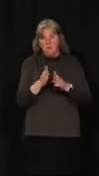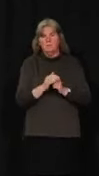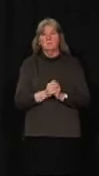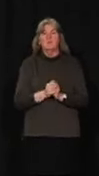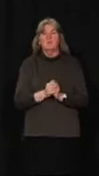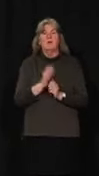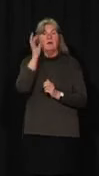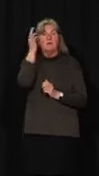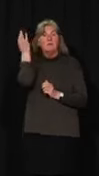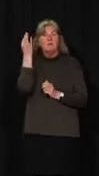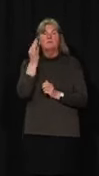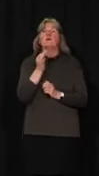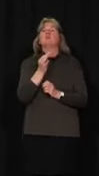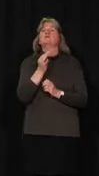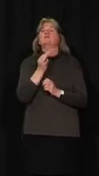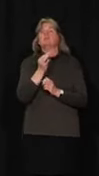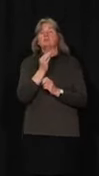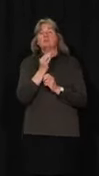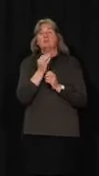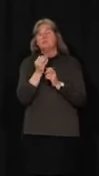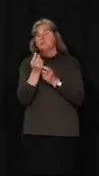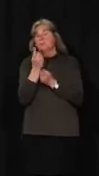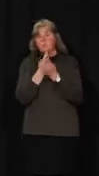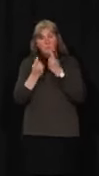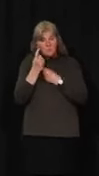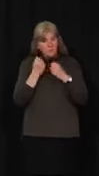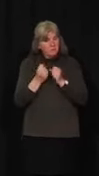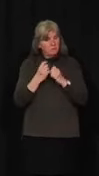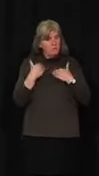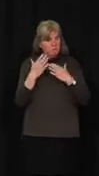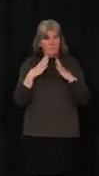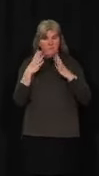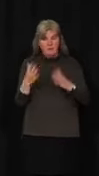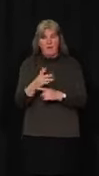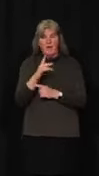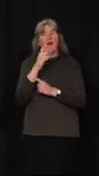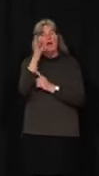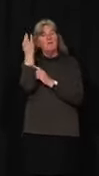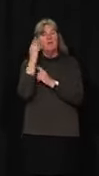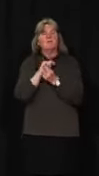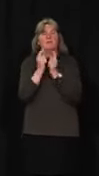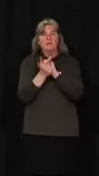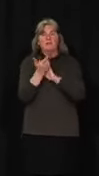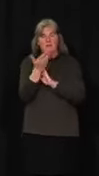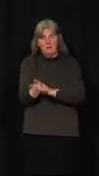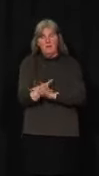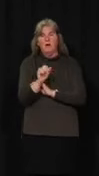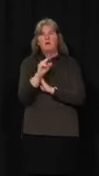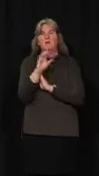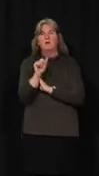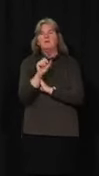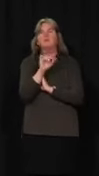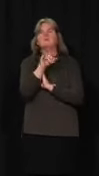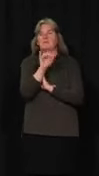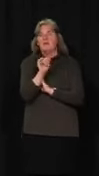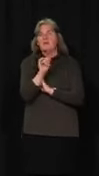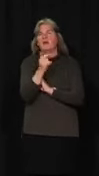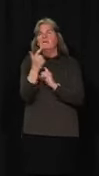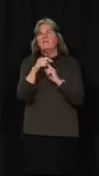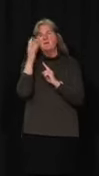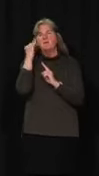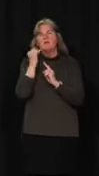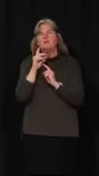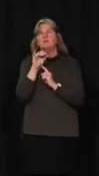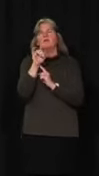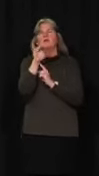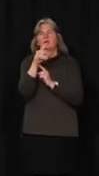Our French-speaking journalists are encouraged to ask their questions in French. With us today is André Boursier from the French Language Services Directorate to